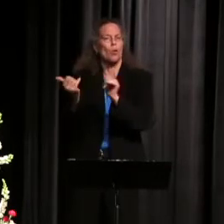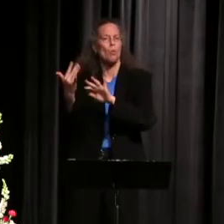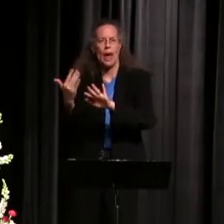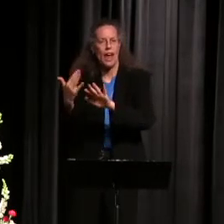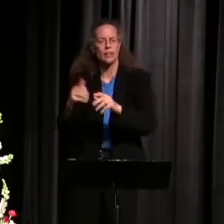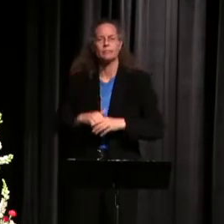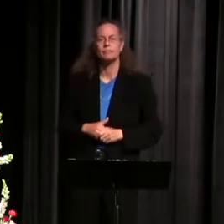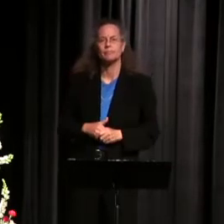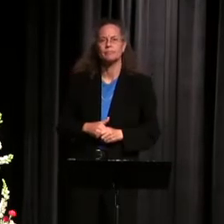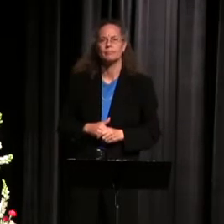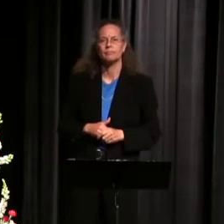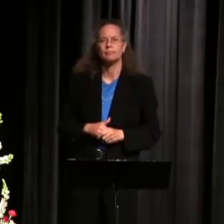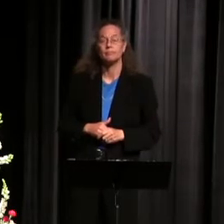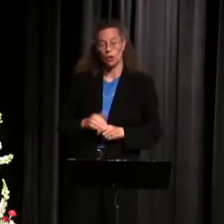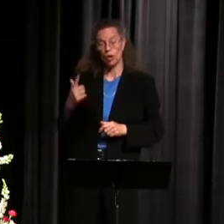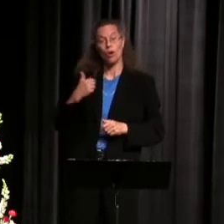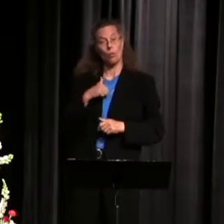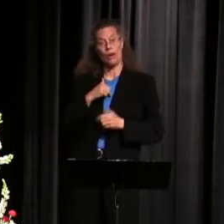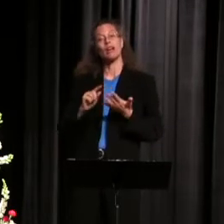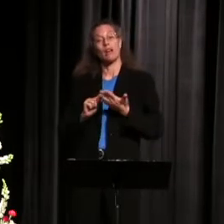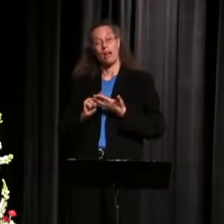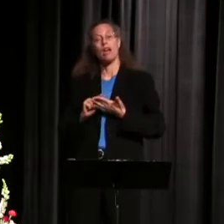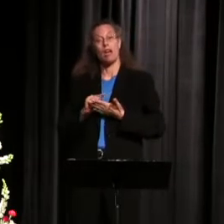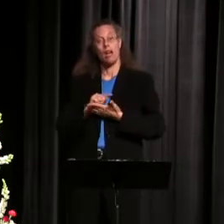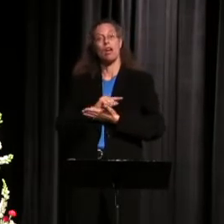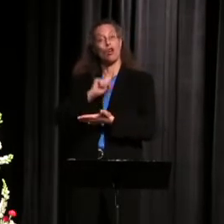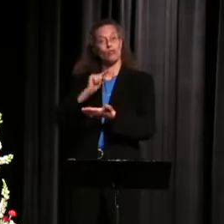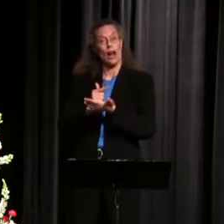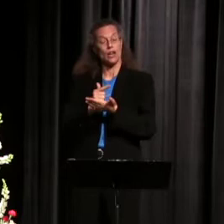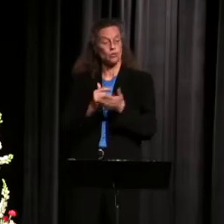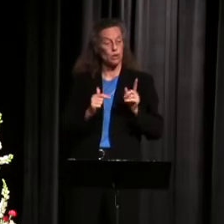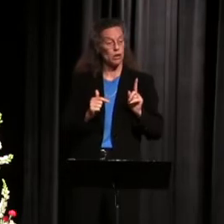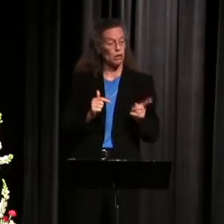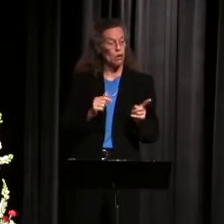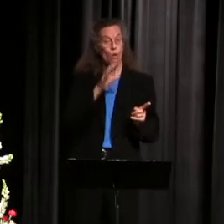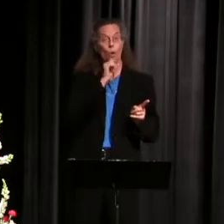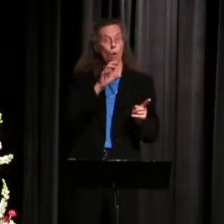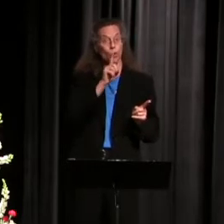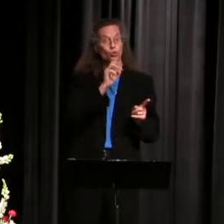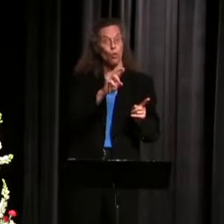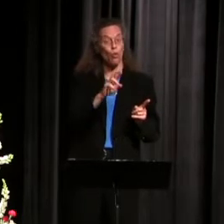As we graduate from high school, closing one door, reaching for the next,